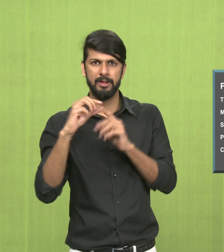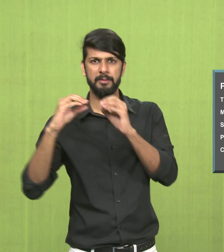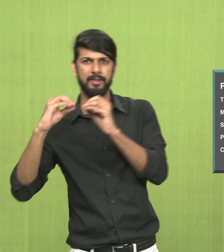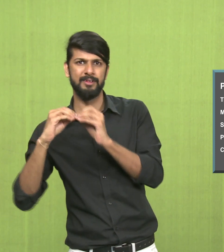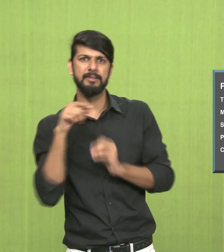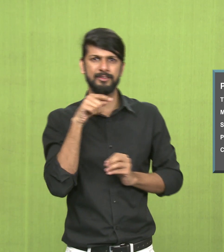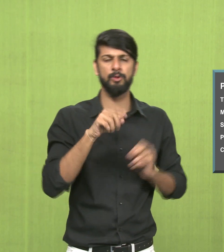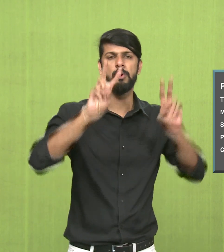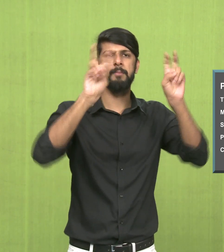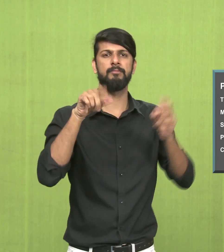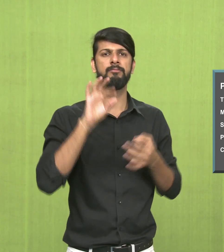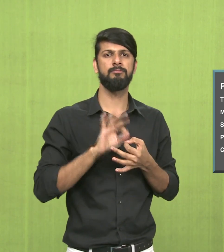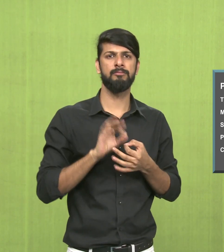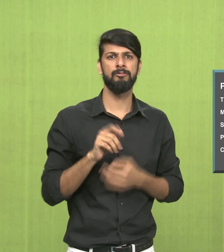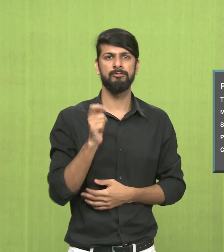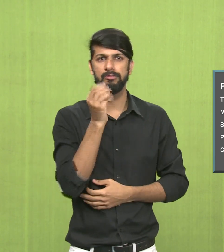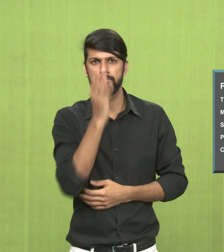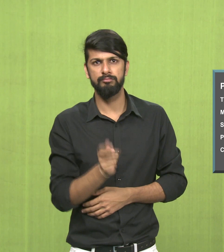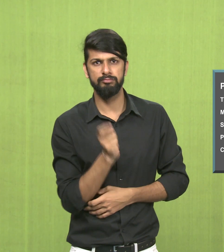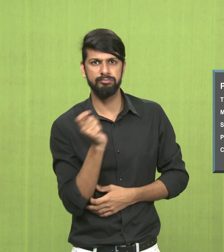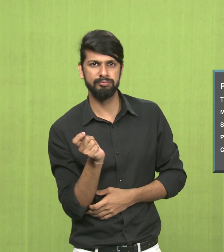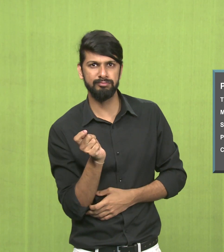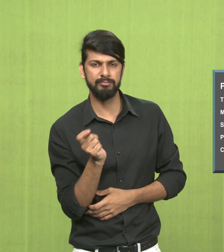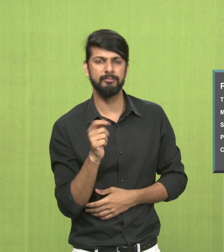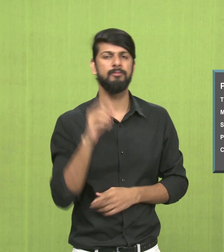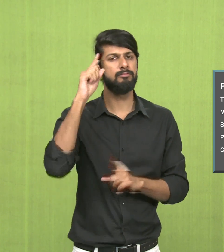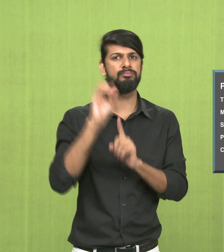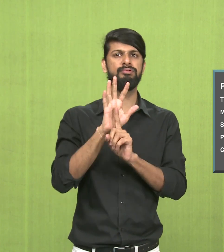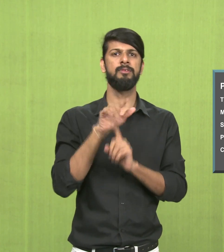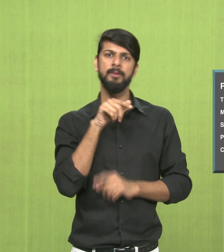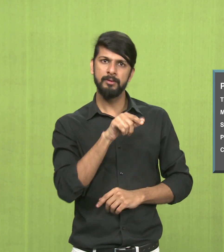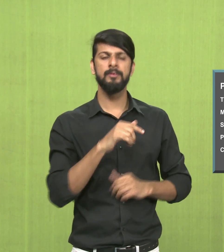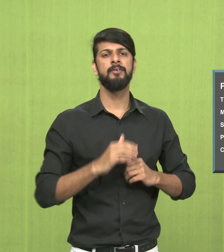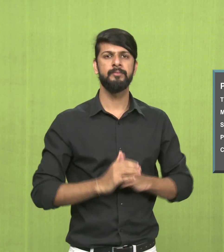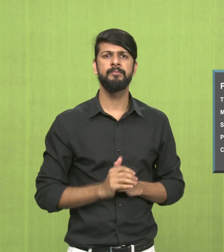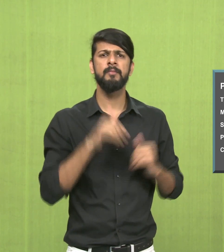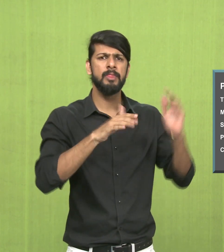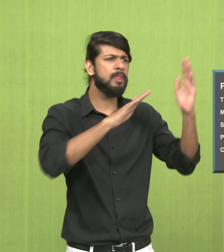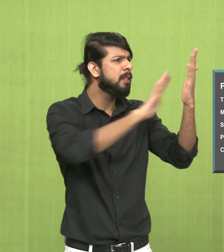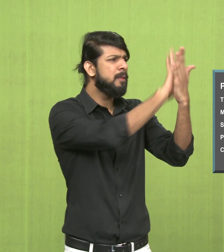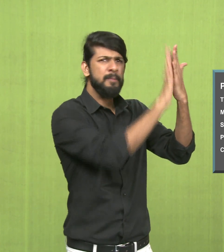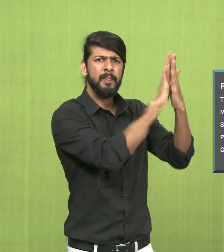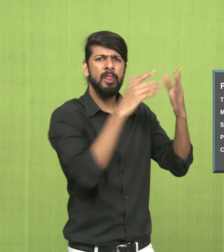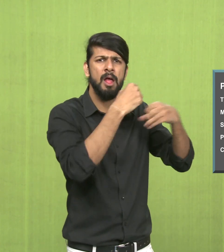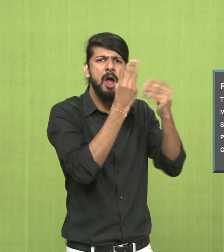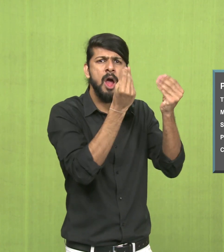The first painting is Padmapani Bodhisattva or the lotus holding